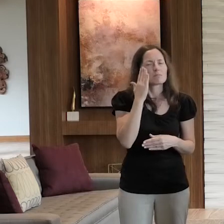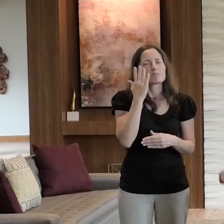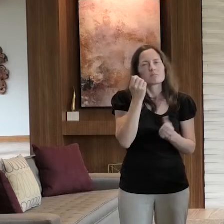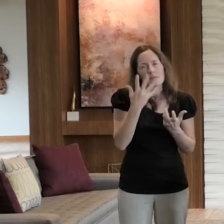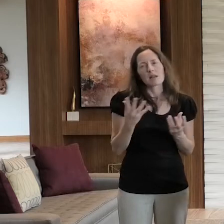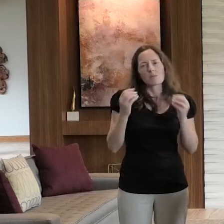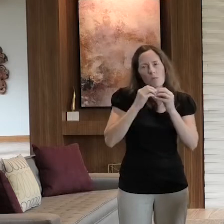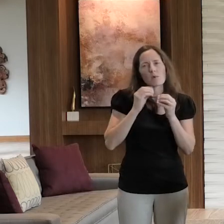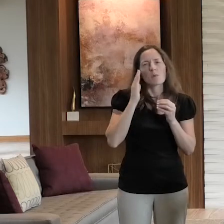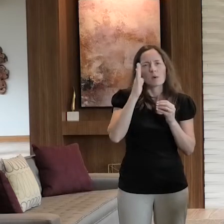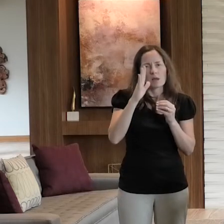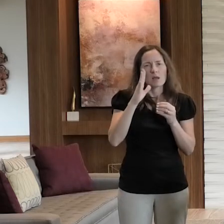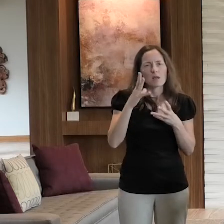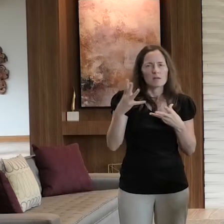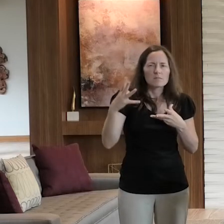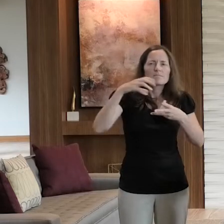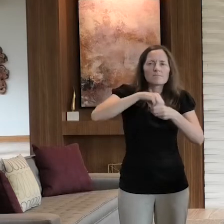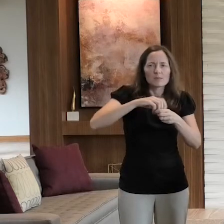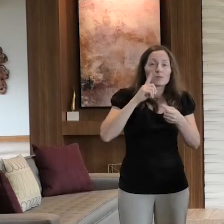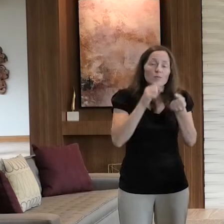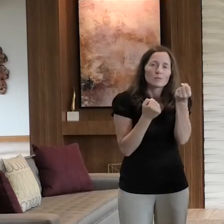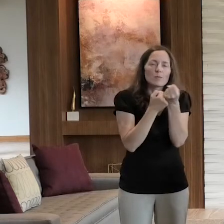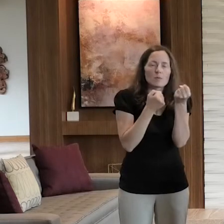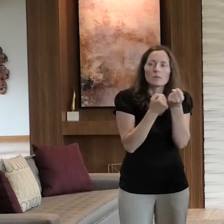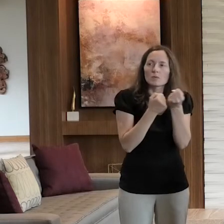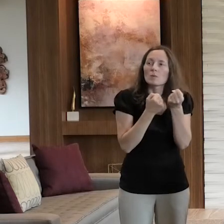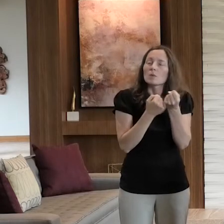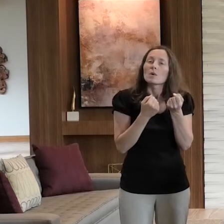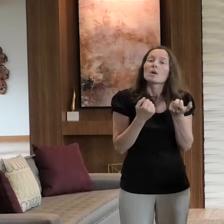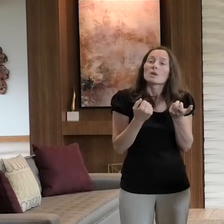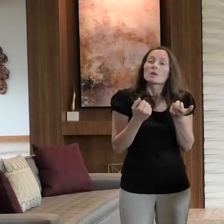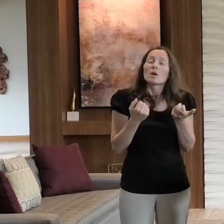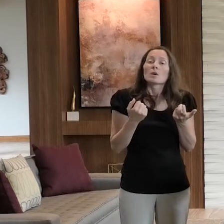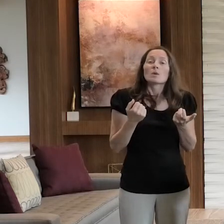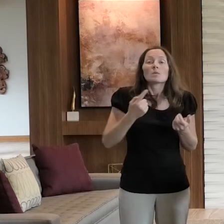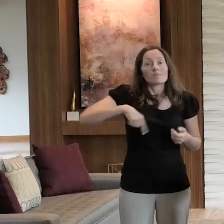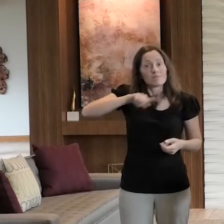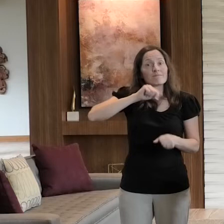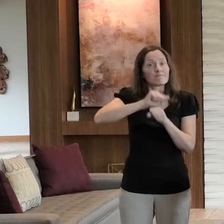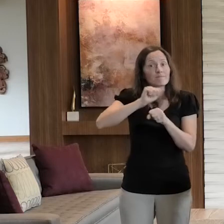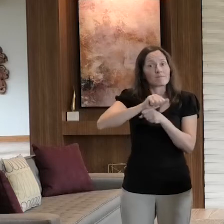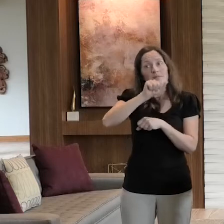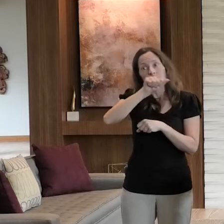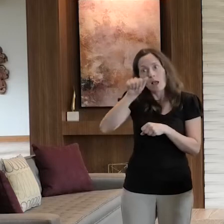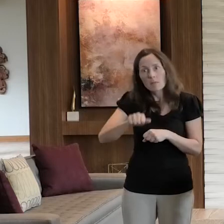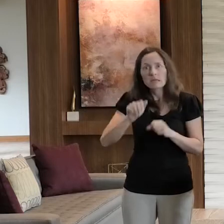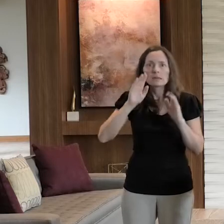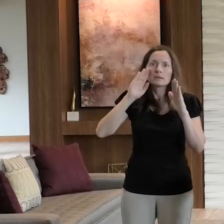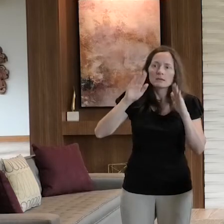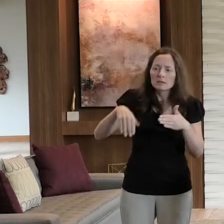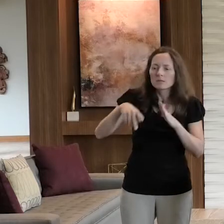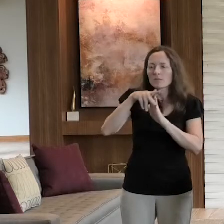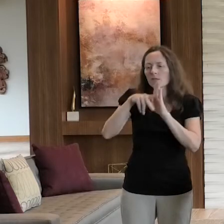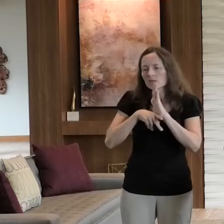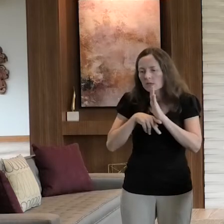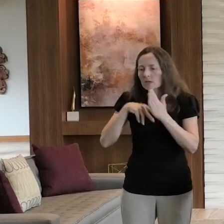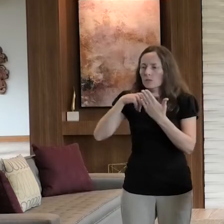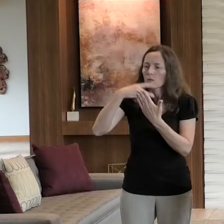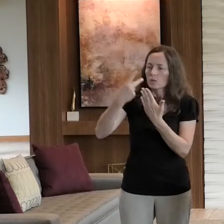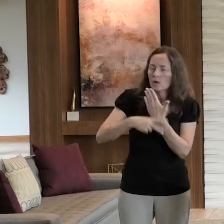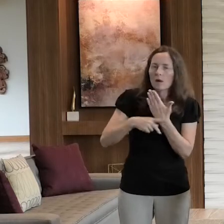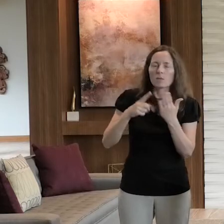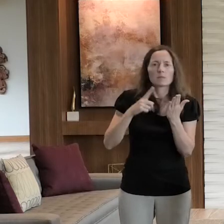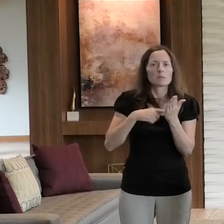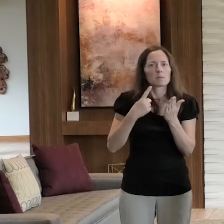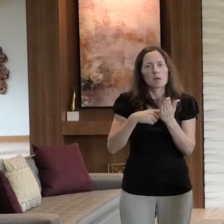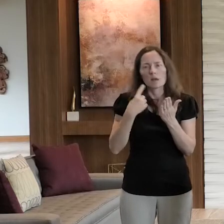together to support this. So while we're dealing with policies and programs in Annapolis or here in Howard County, sometimes it ends up being a mashup. And I